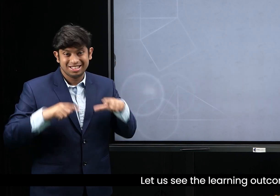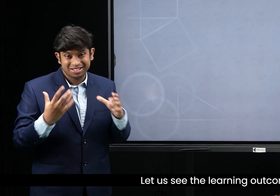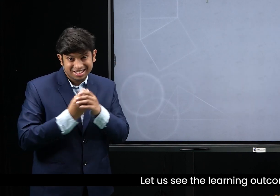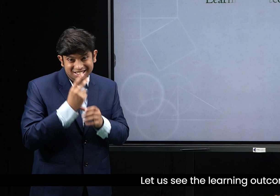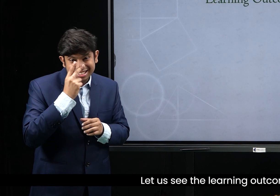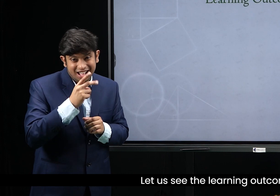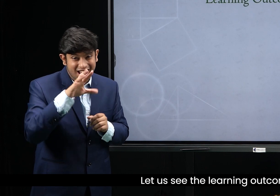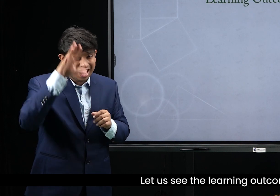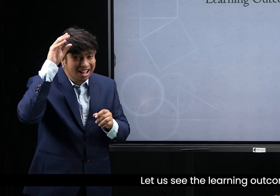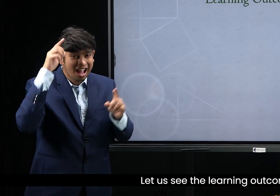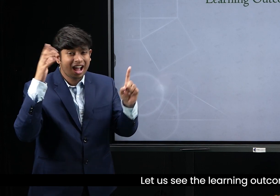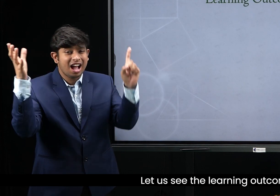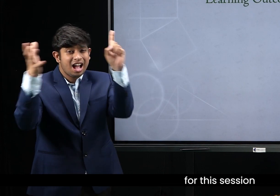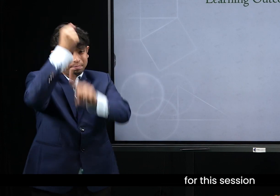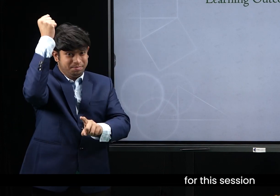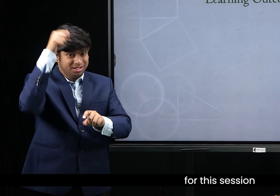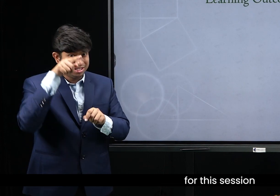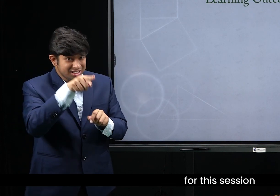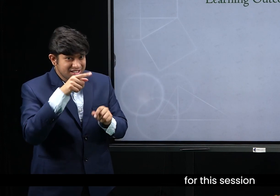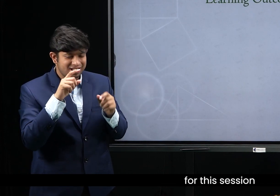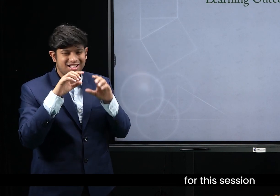Let us see the learning outcomes for this session.